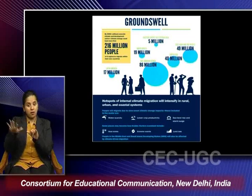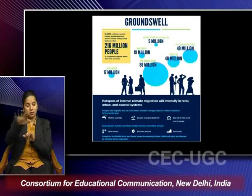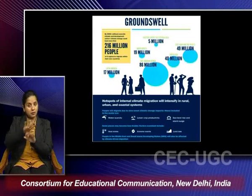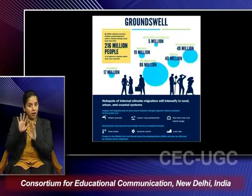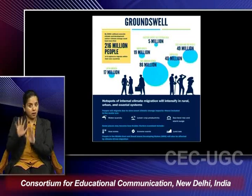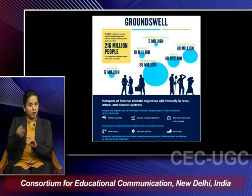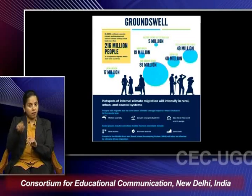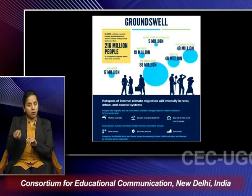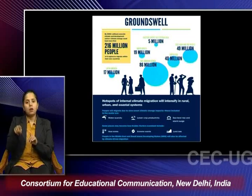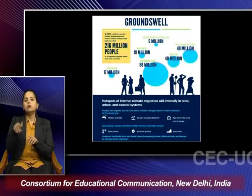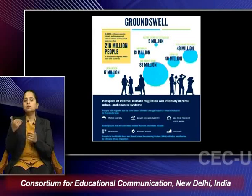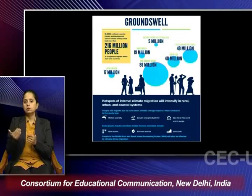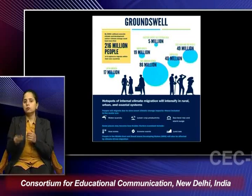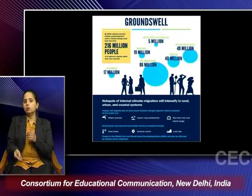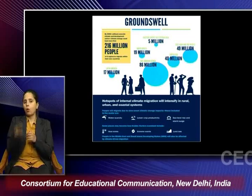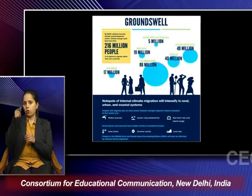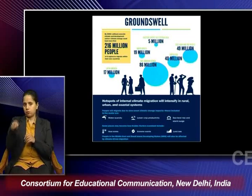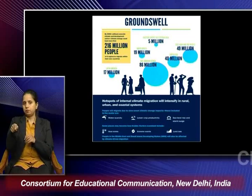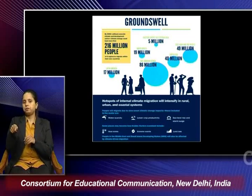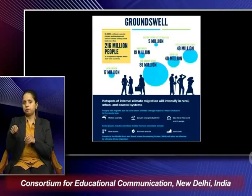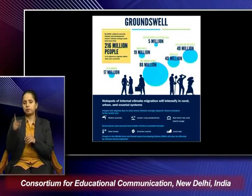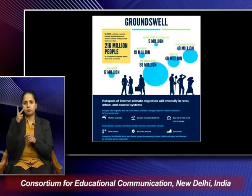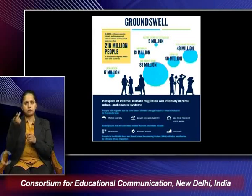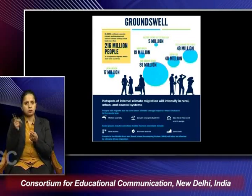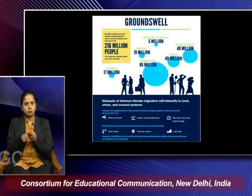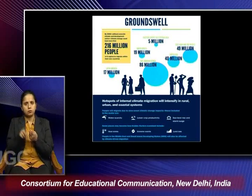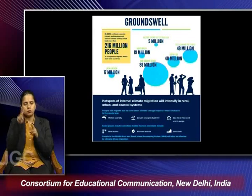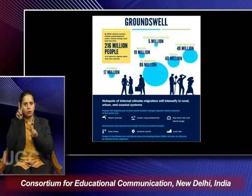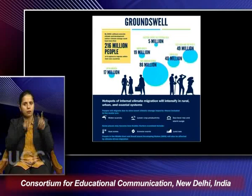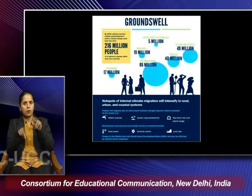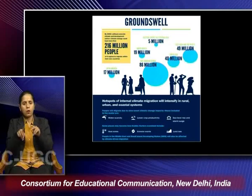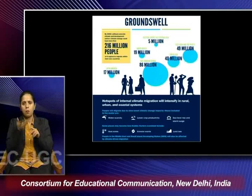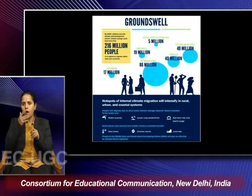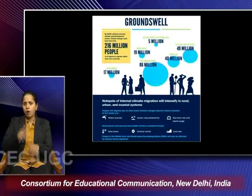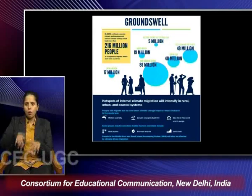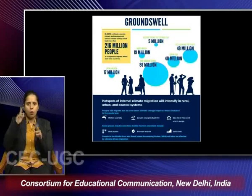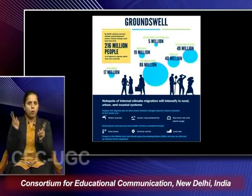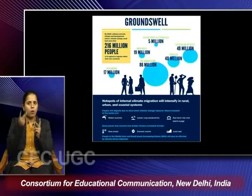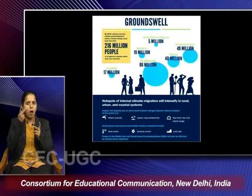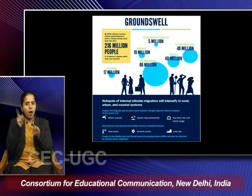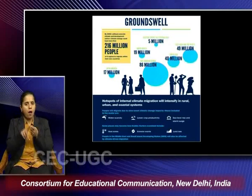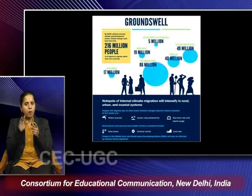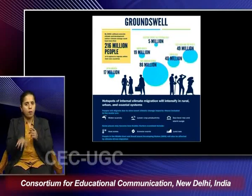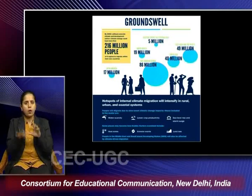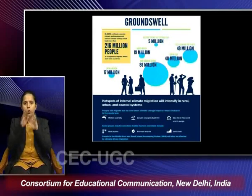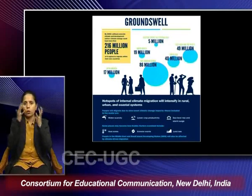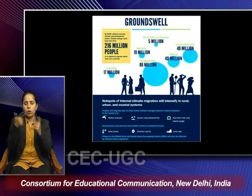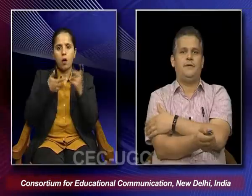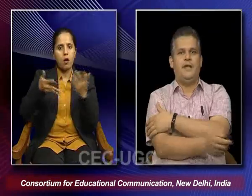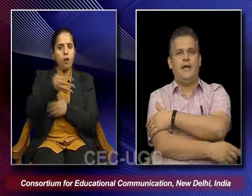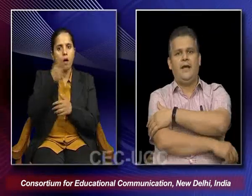land masses, are exposed to disproportionate stress of global environmental